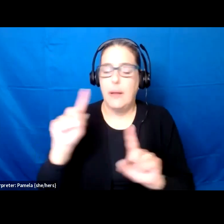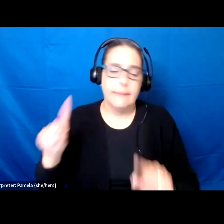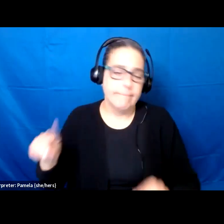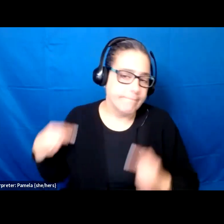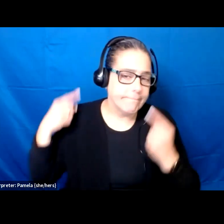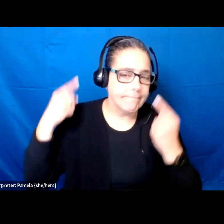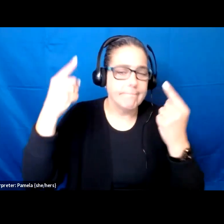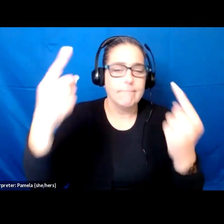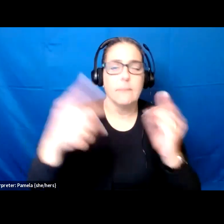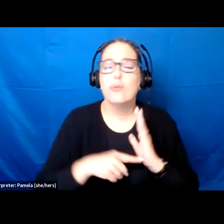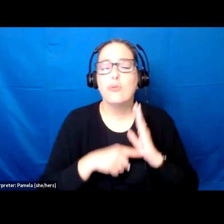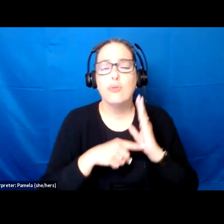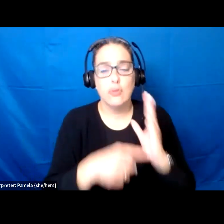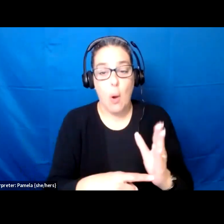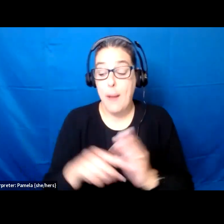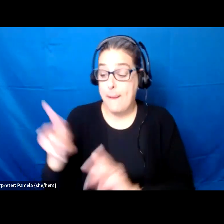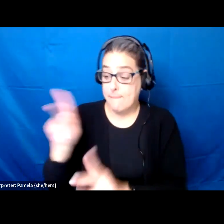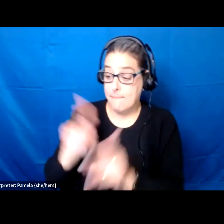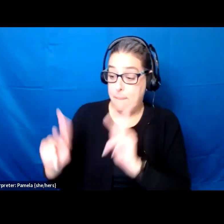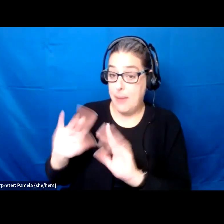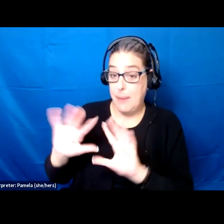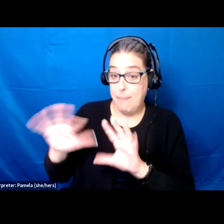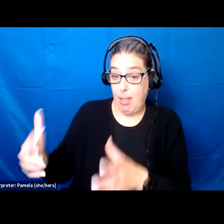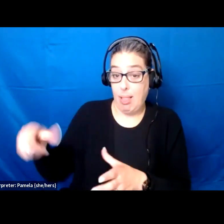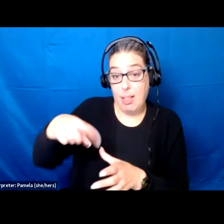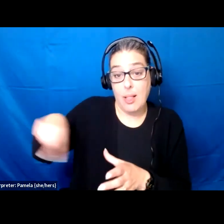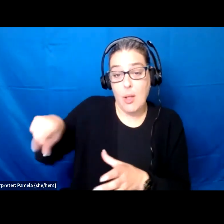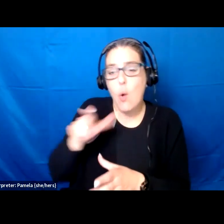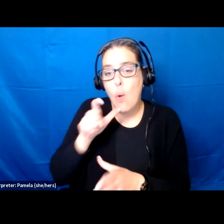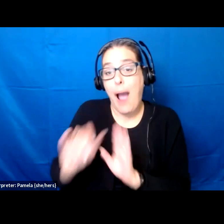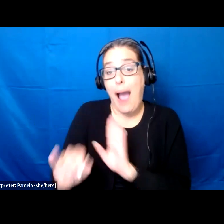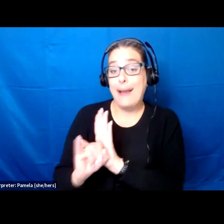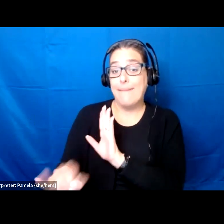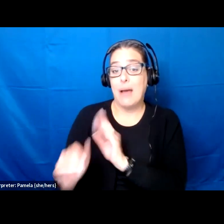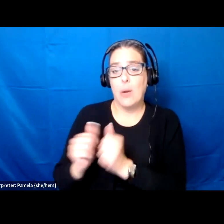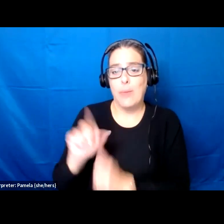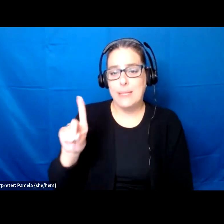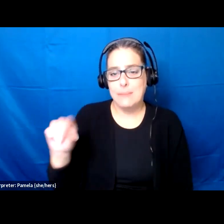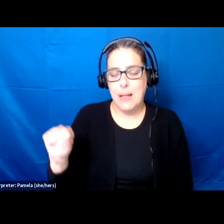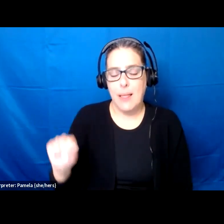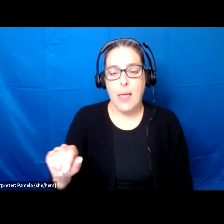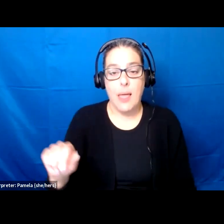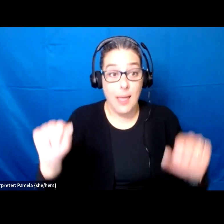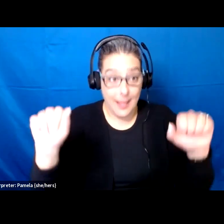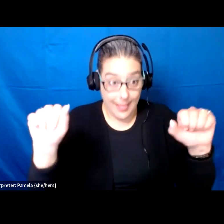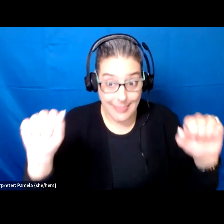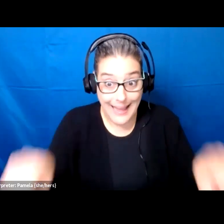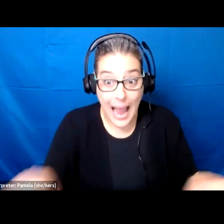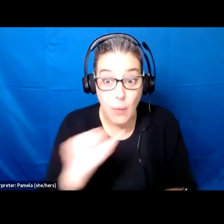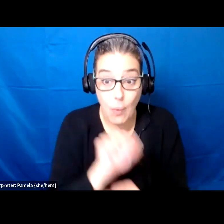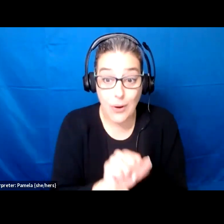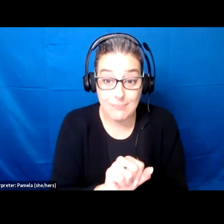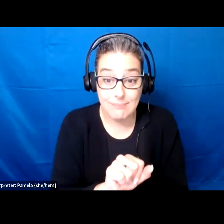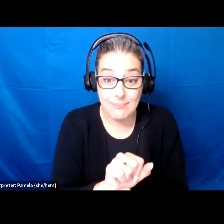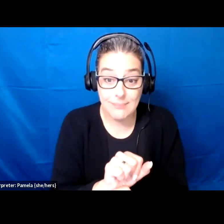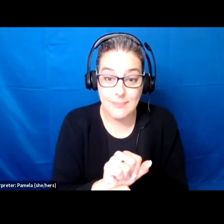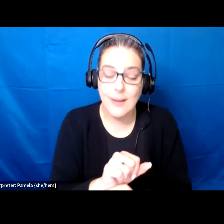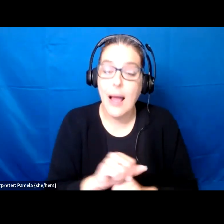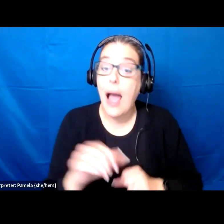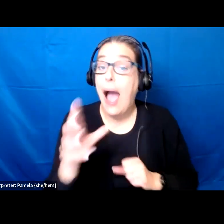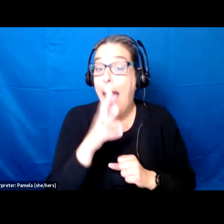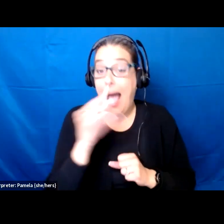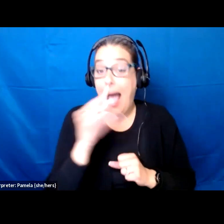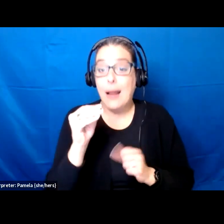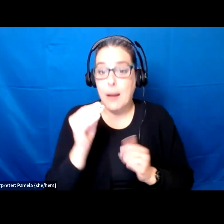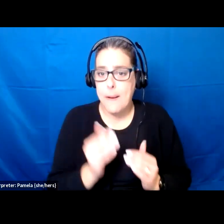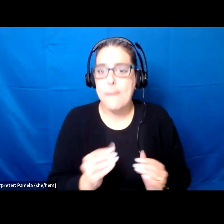many people who identify as having a disability can work. More so, similar data has